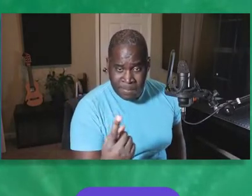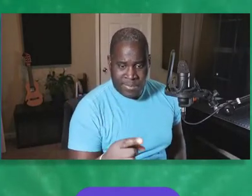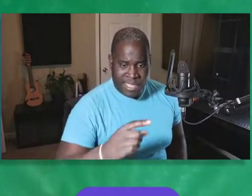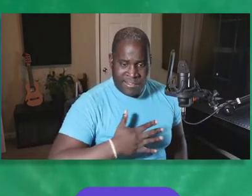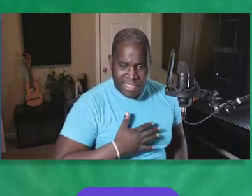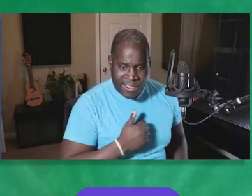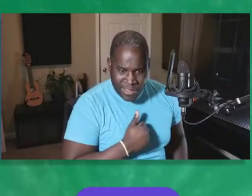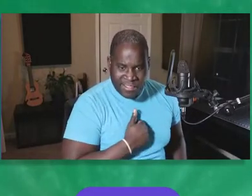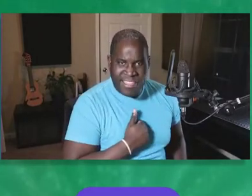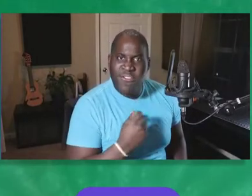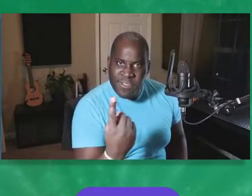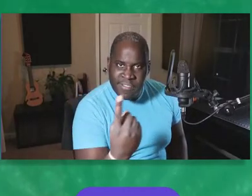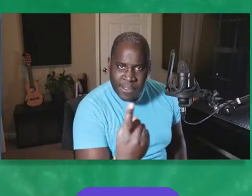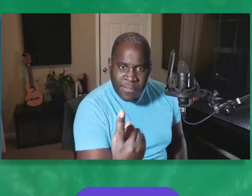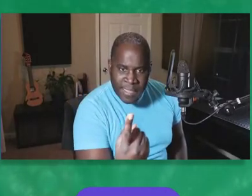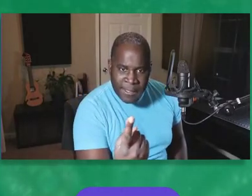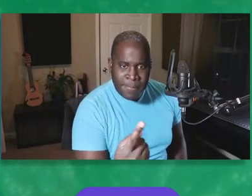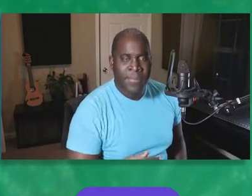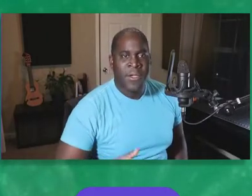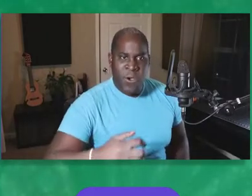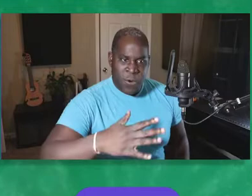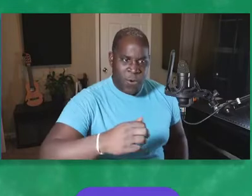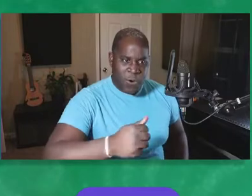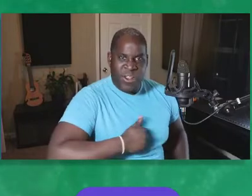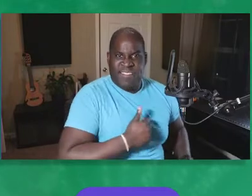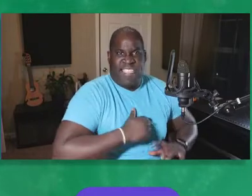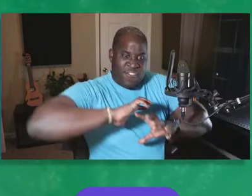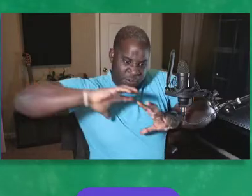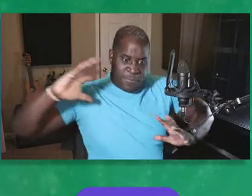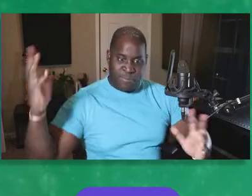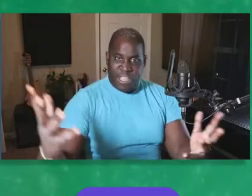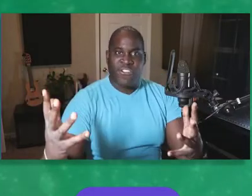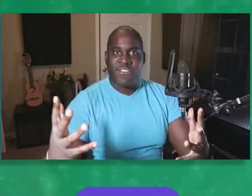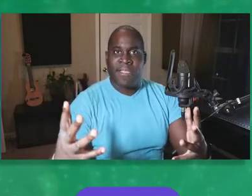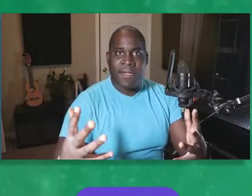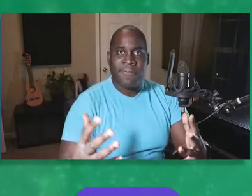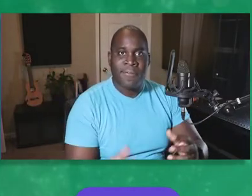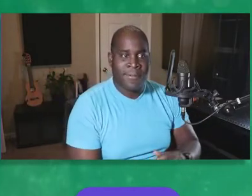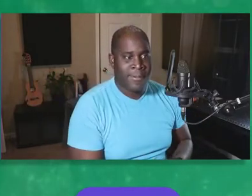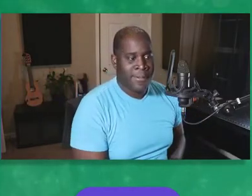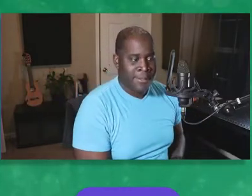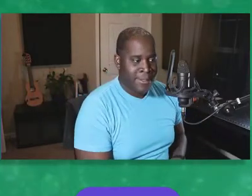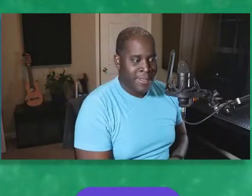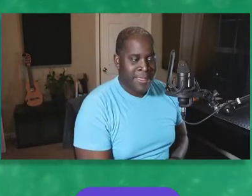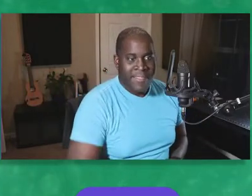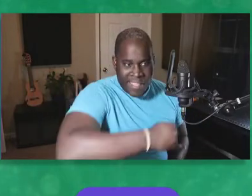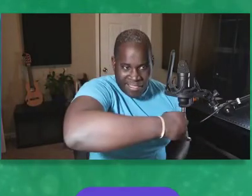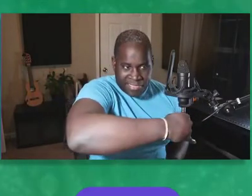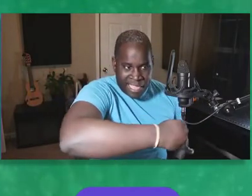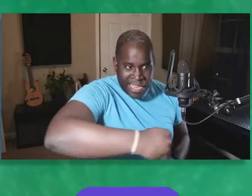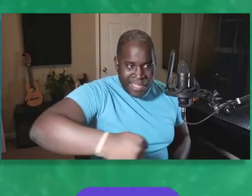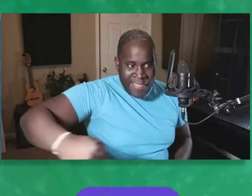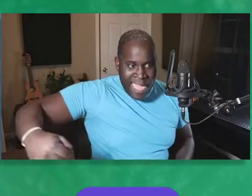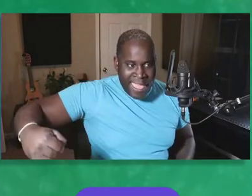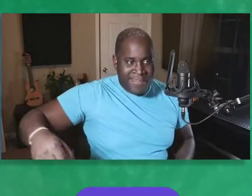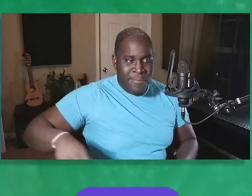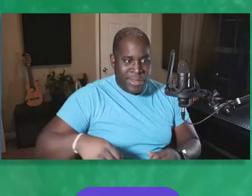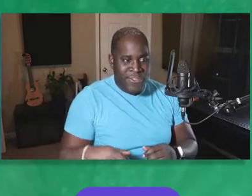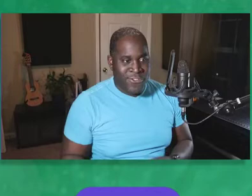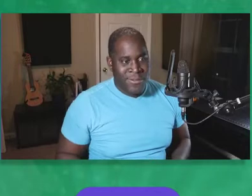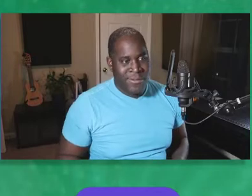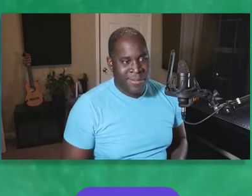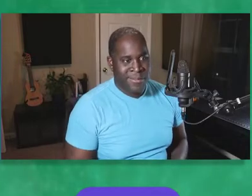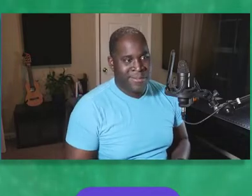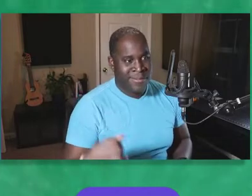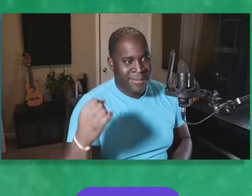thing, like a dangerous single thing, or dangerous bunch of stuff that's forces lining that